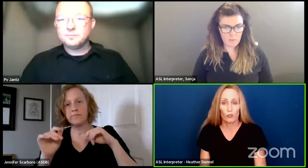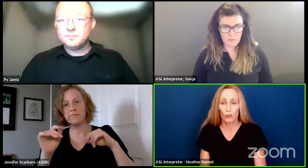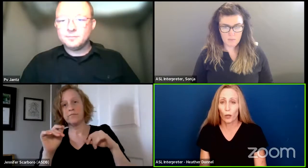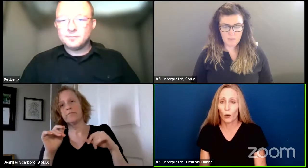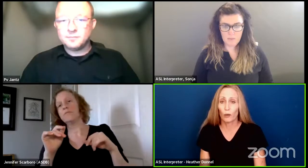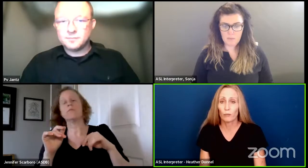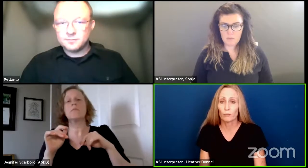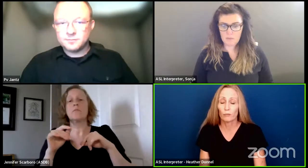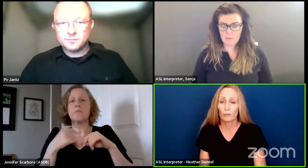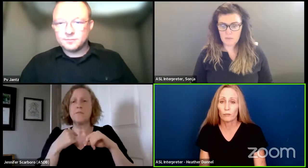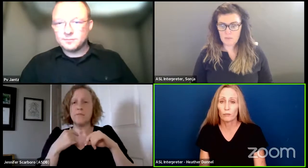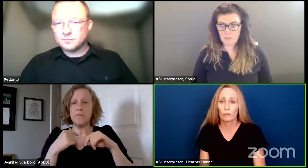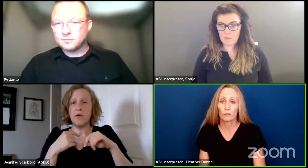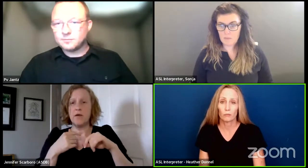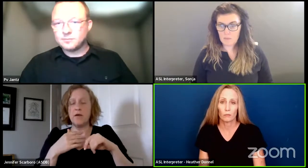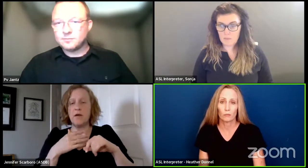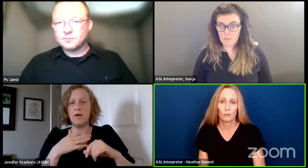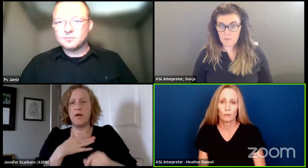Commissioner Scarborough.